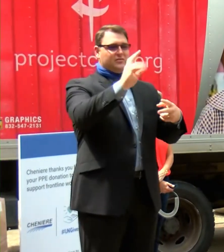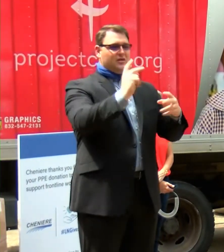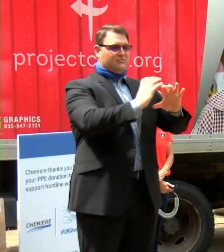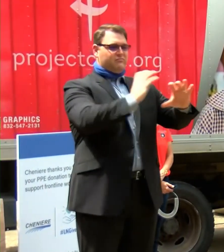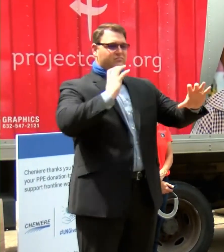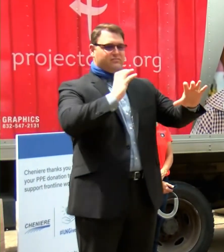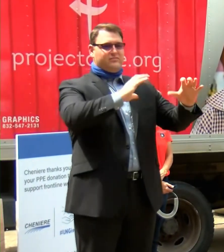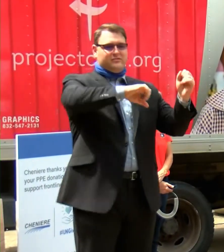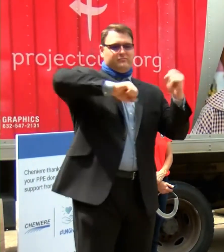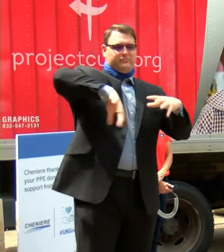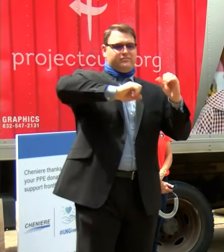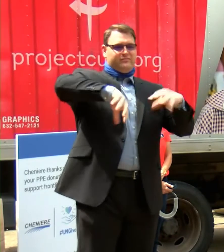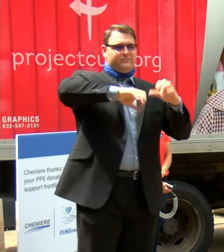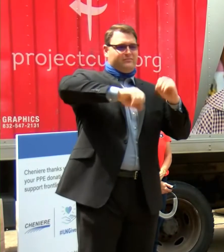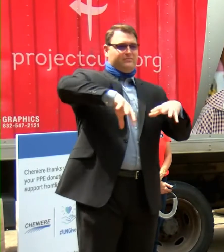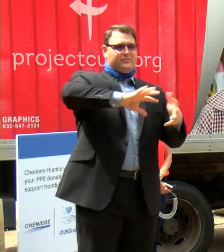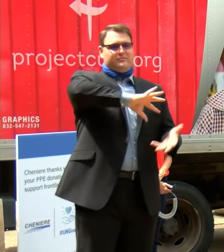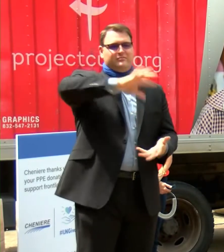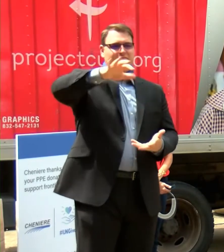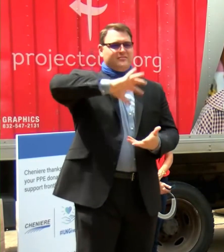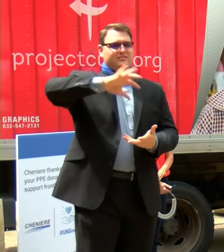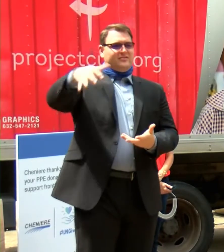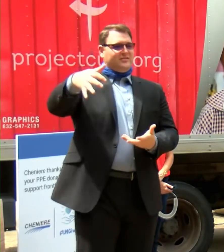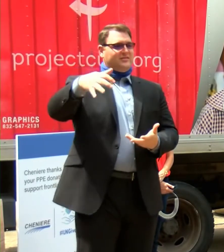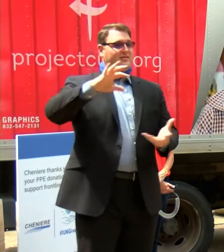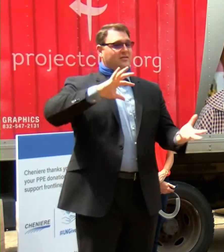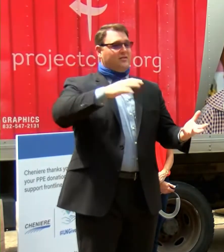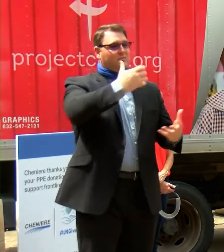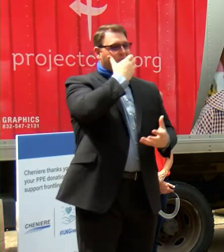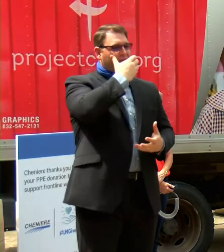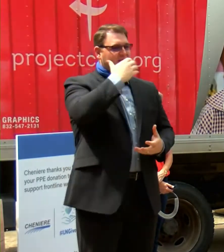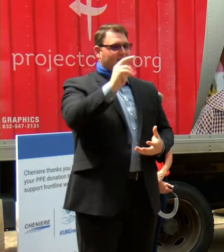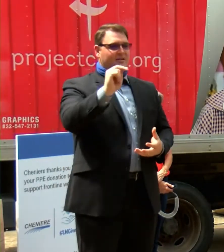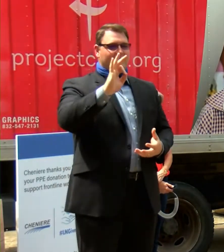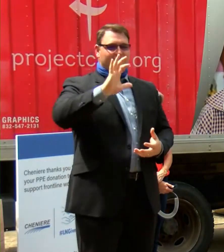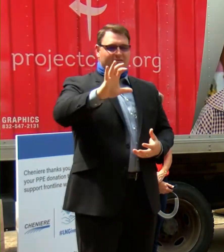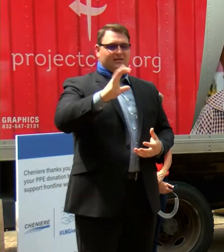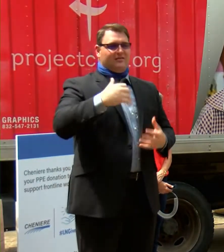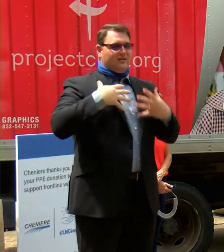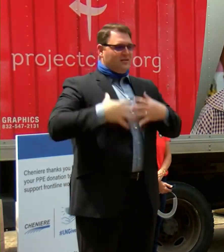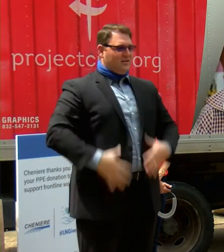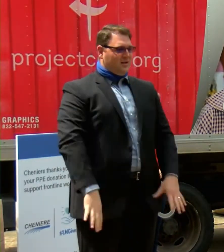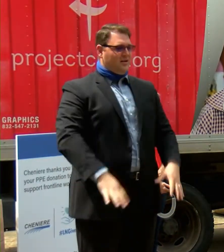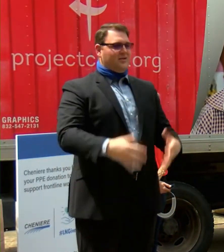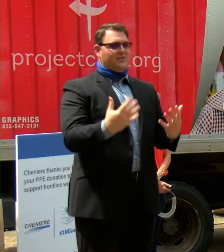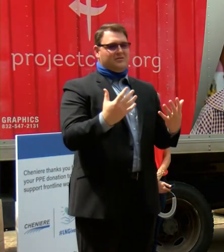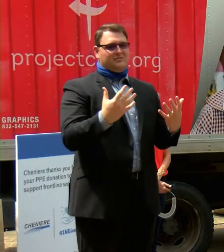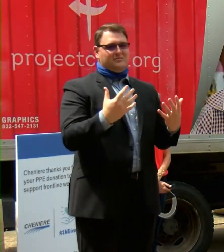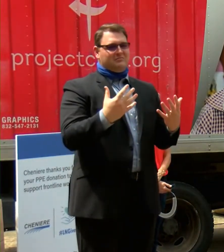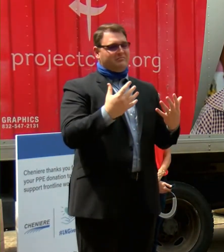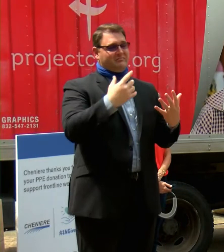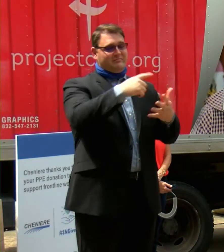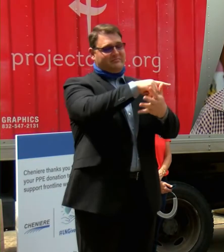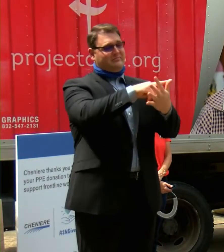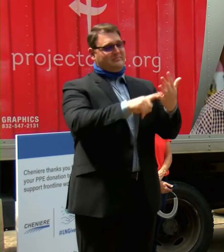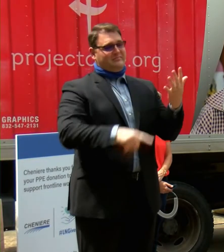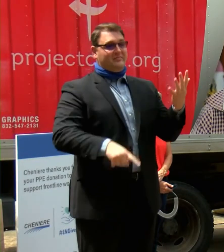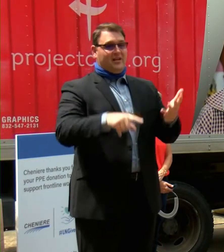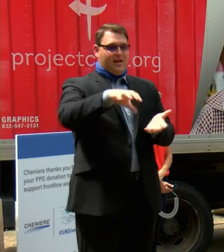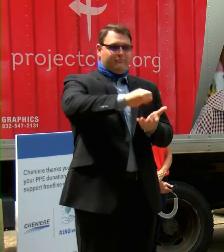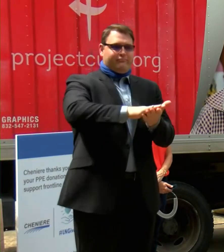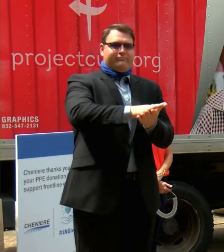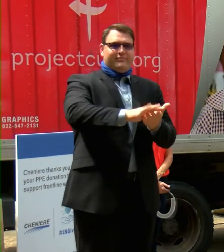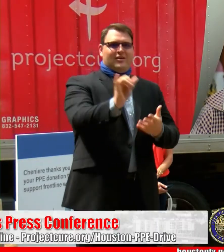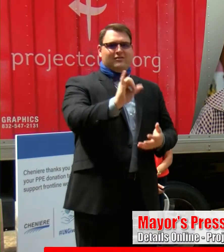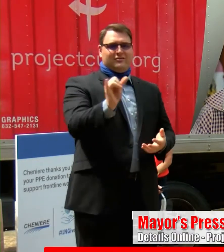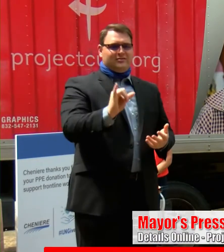supplies, N95 masks, gowns, you name it, sanitizers. Cannot thank Houstonians enough.